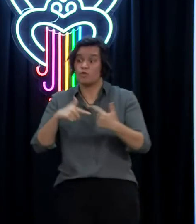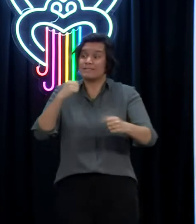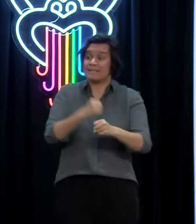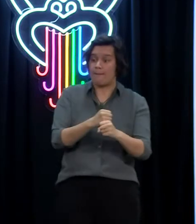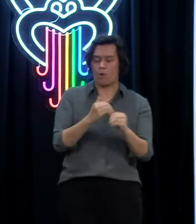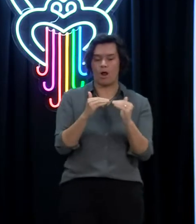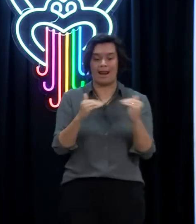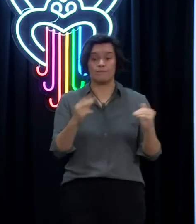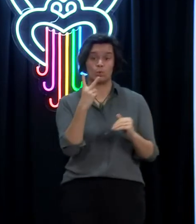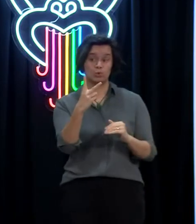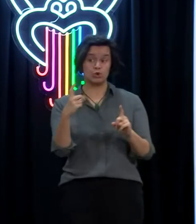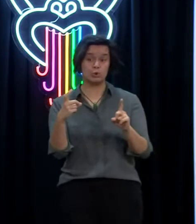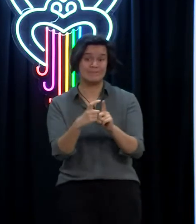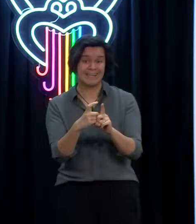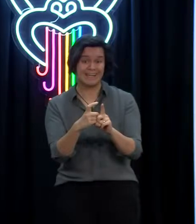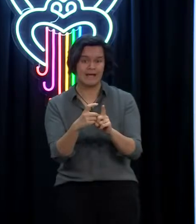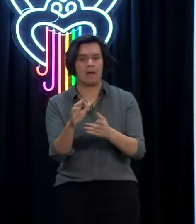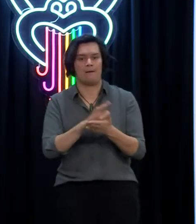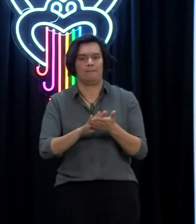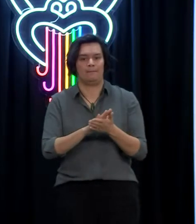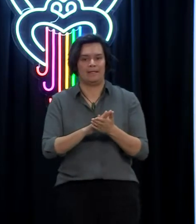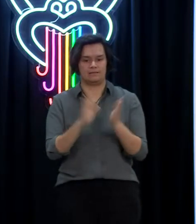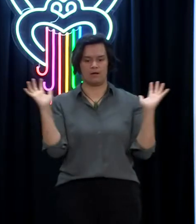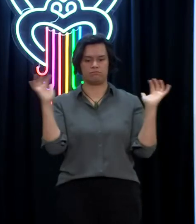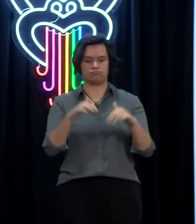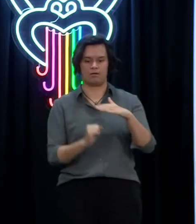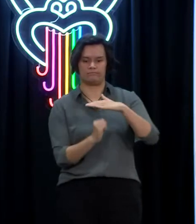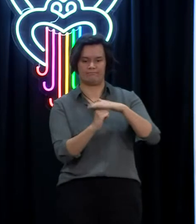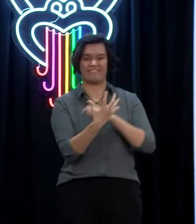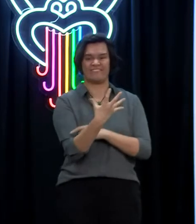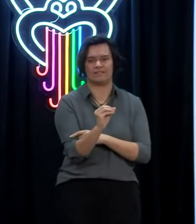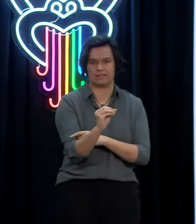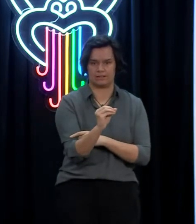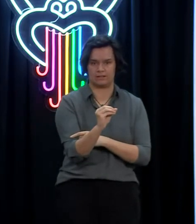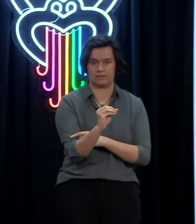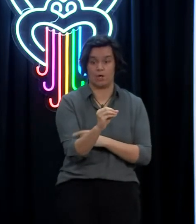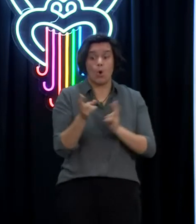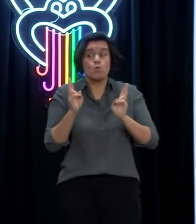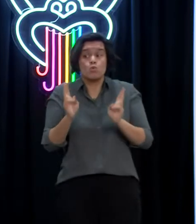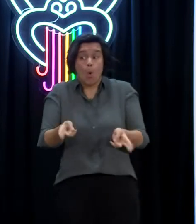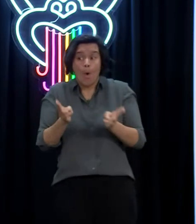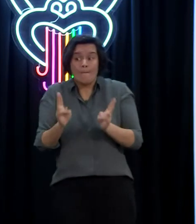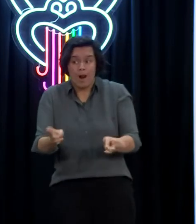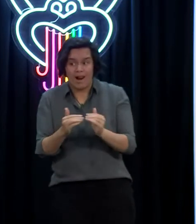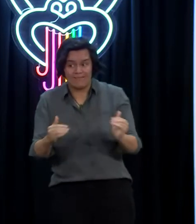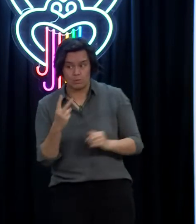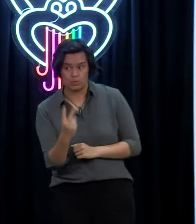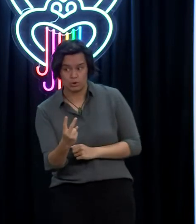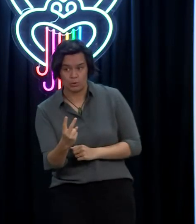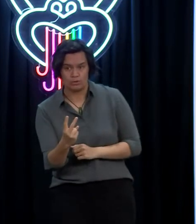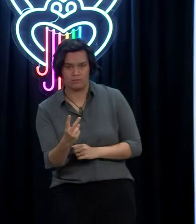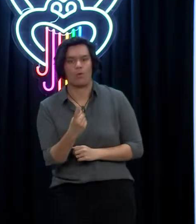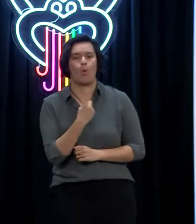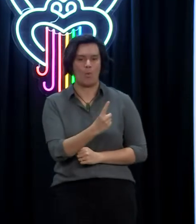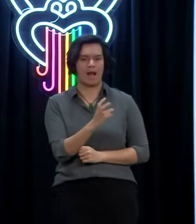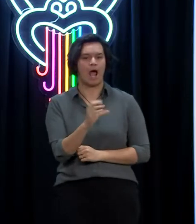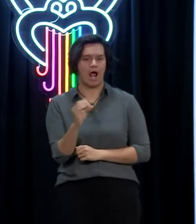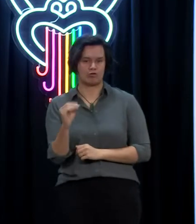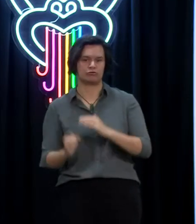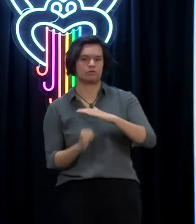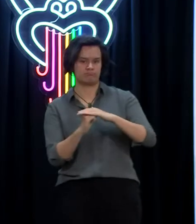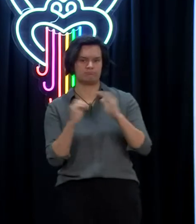way away from a decision that we would make about Auckland moving into that. And as the Prime Minister said yesterday, we want alert level 1 to be alert level